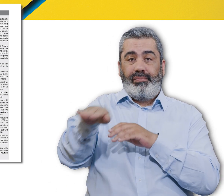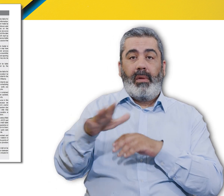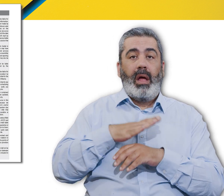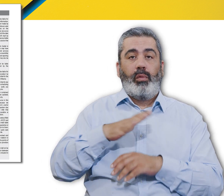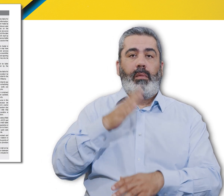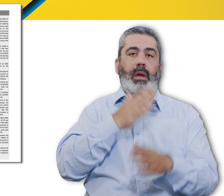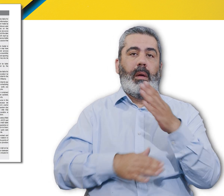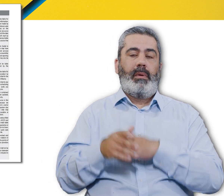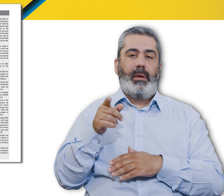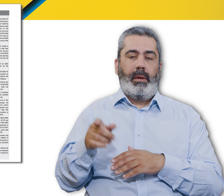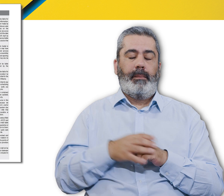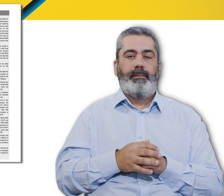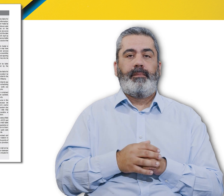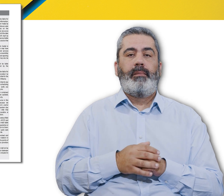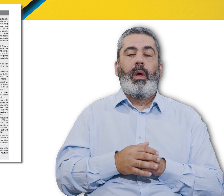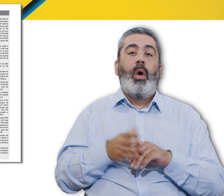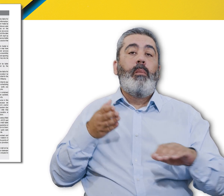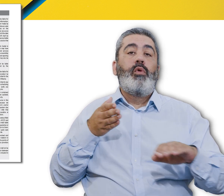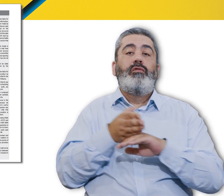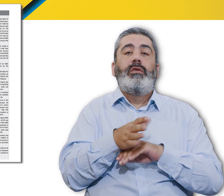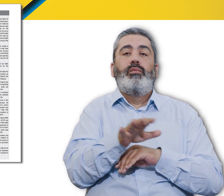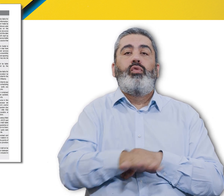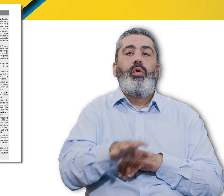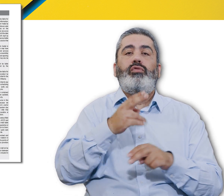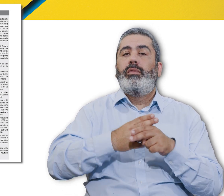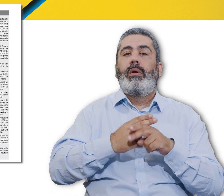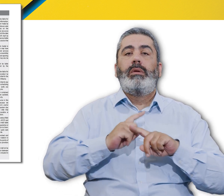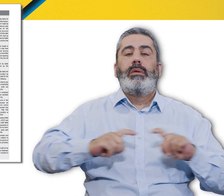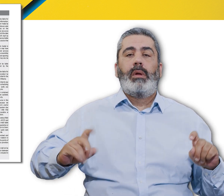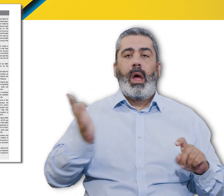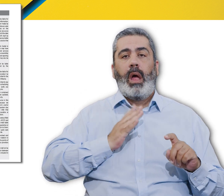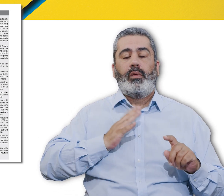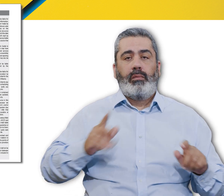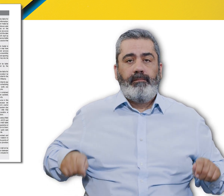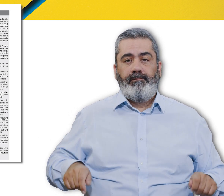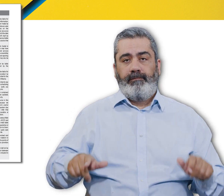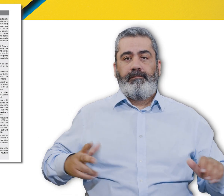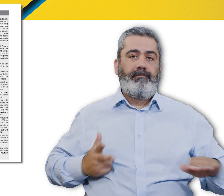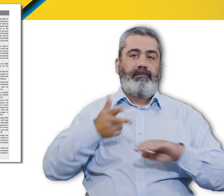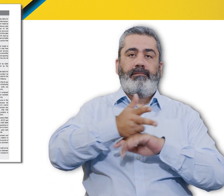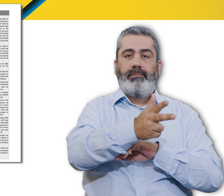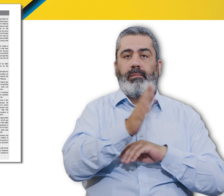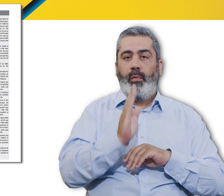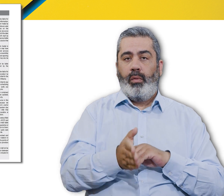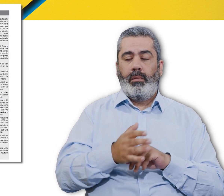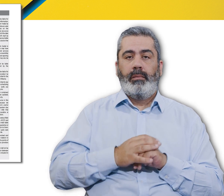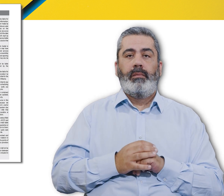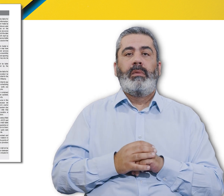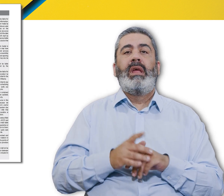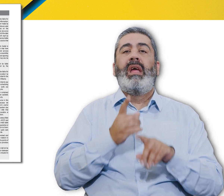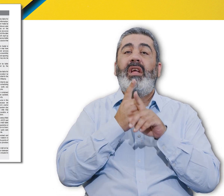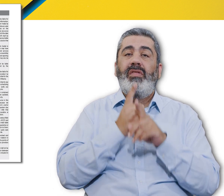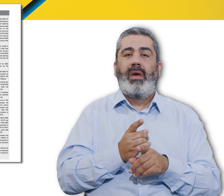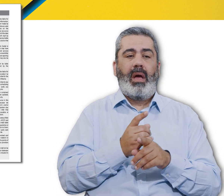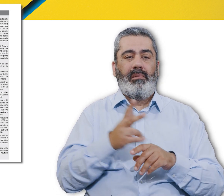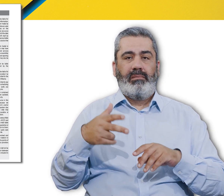appropriate markings and intended exclusively for the use of vehicles of persons with disabilities. Accessible area. Space that is